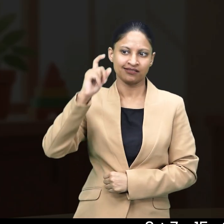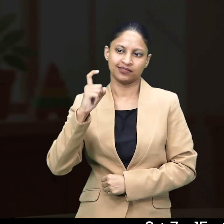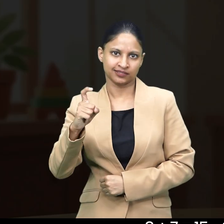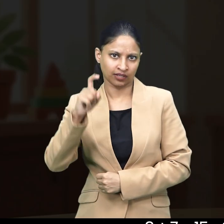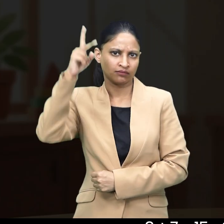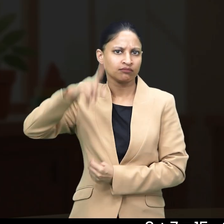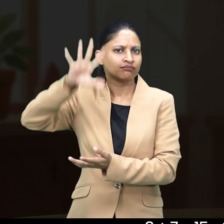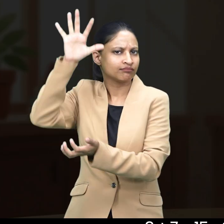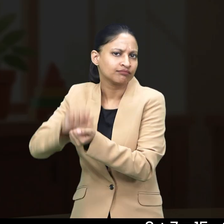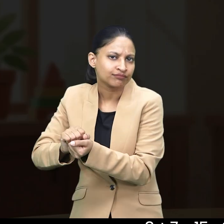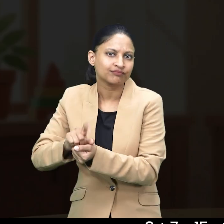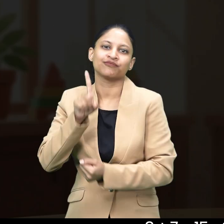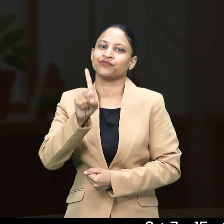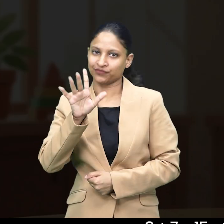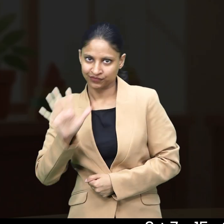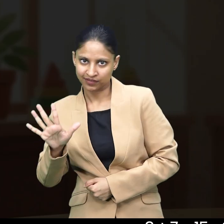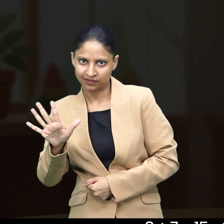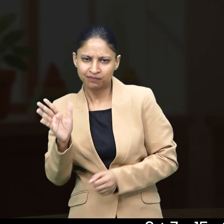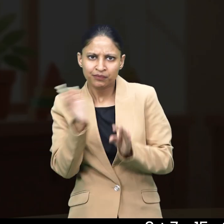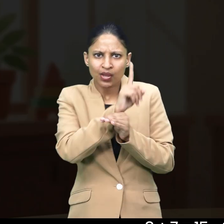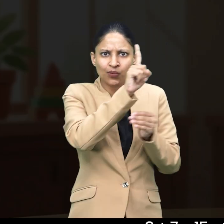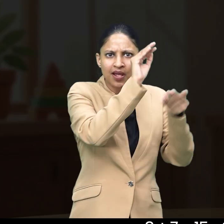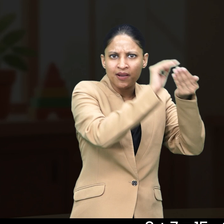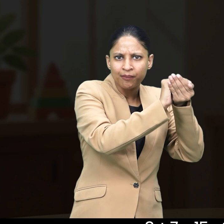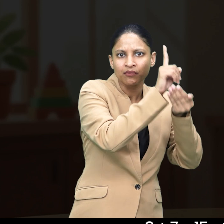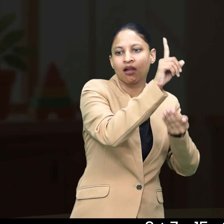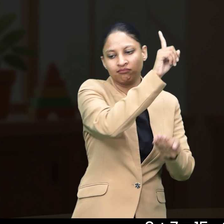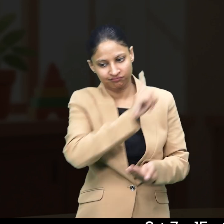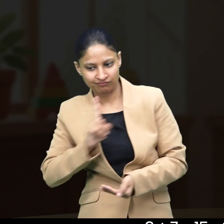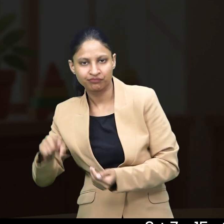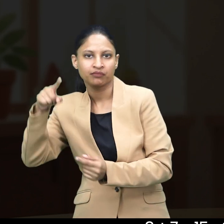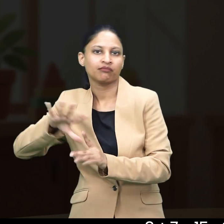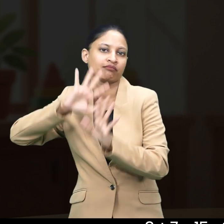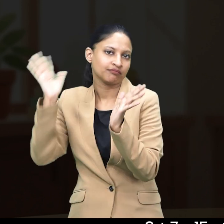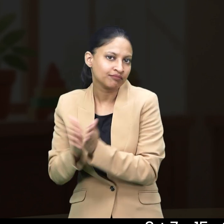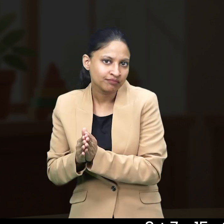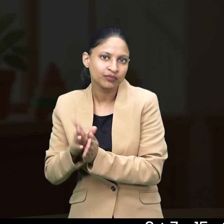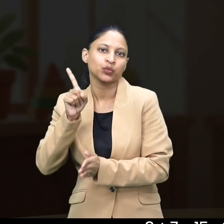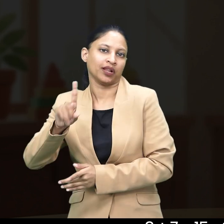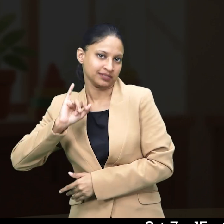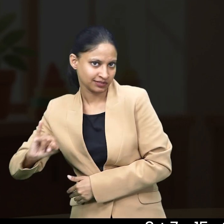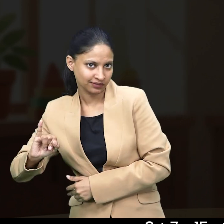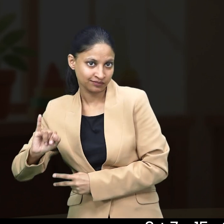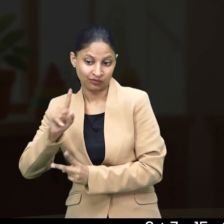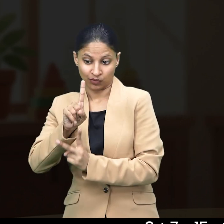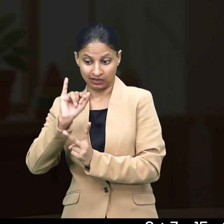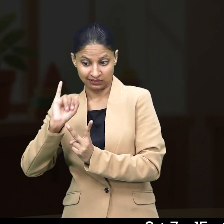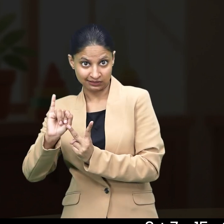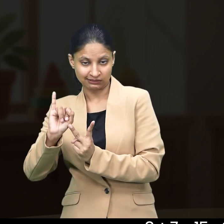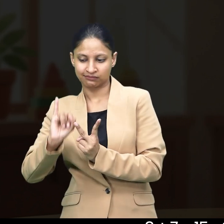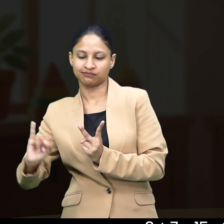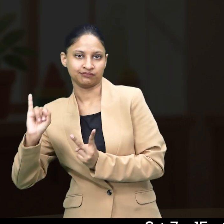7 equals to 15. Plus 1, carry, equals to 16. Write 6, carry